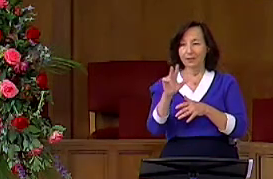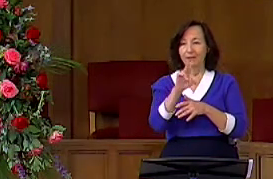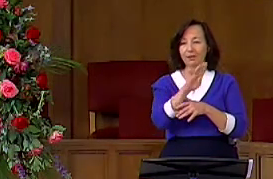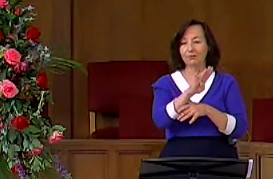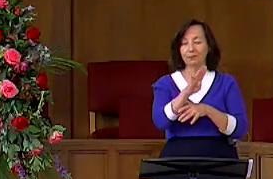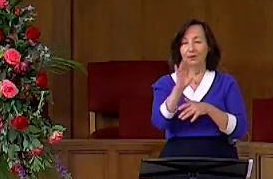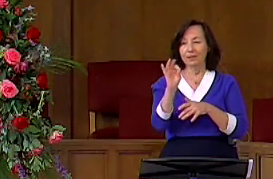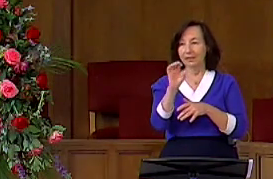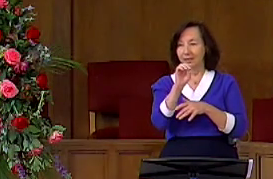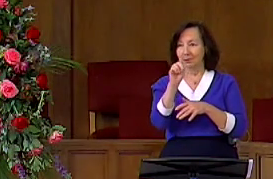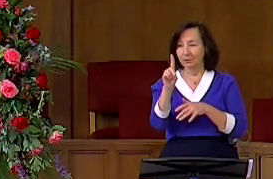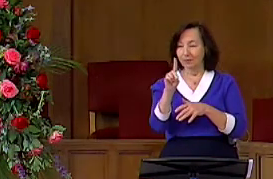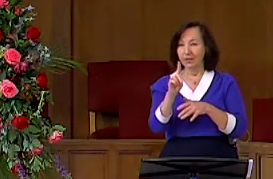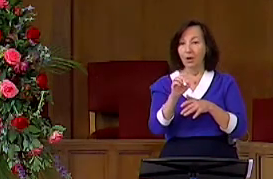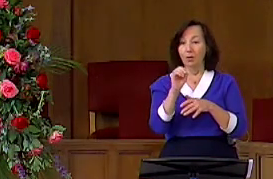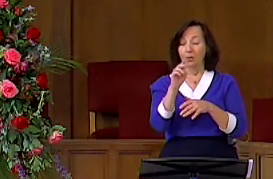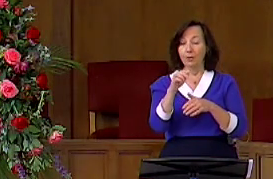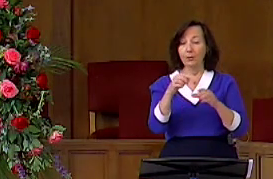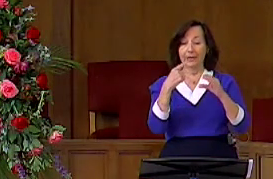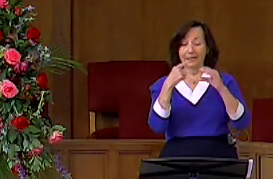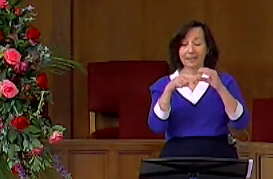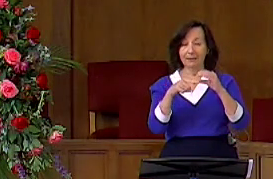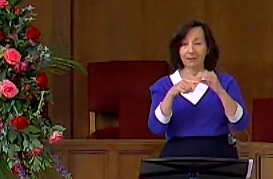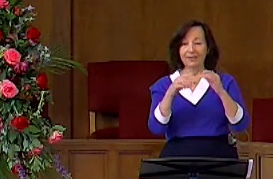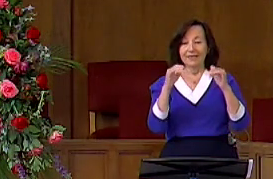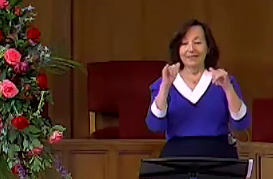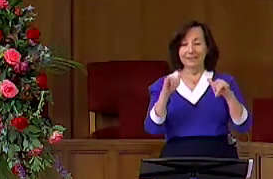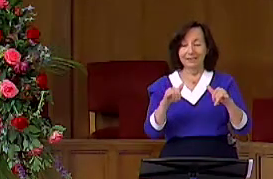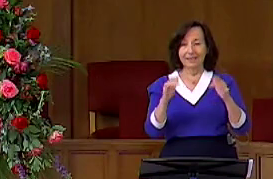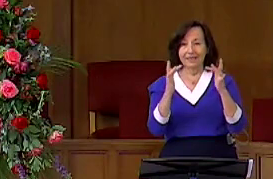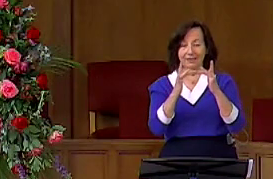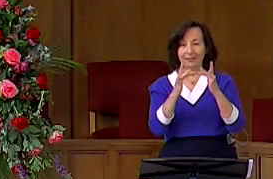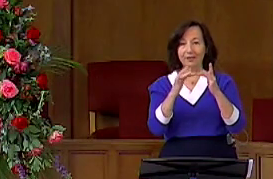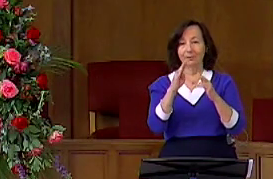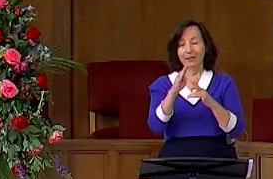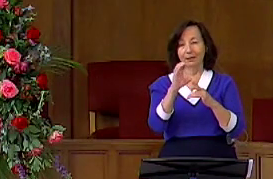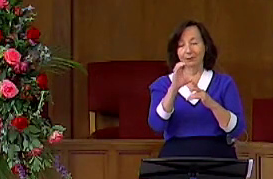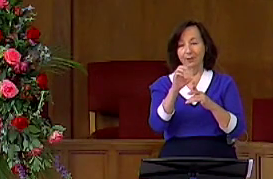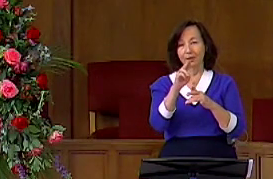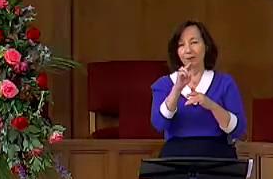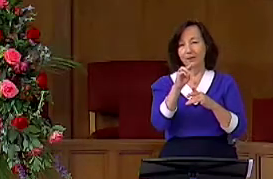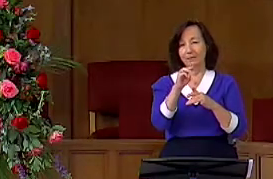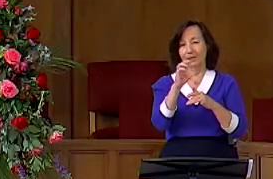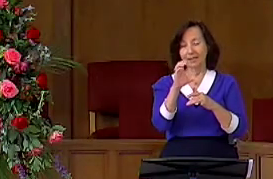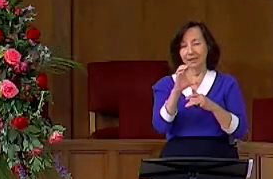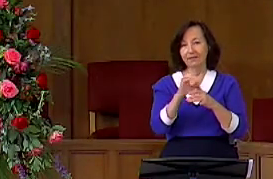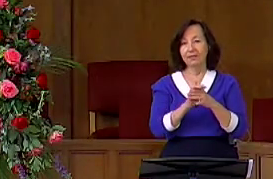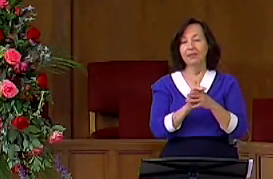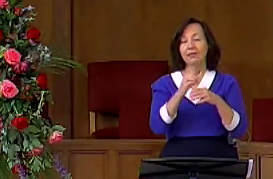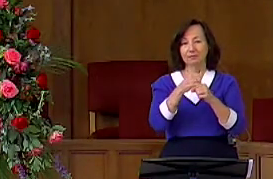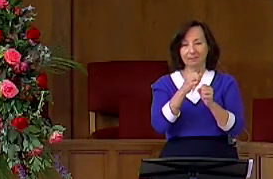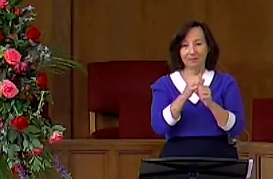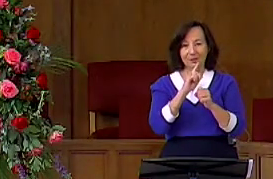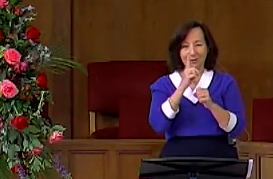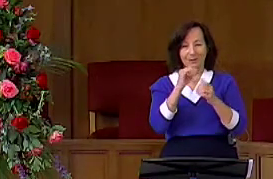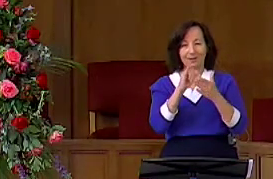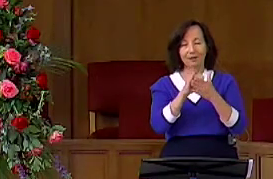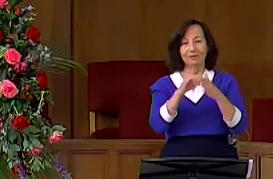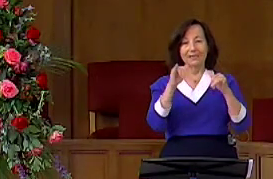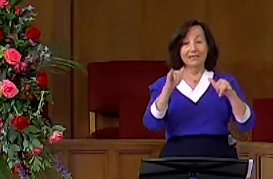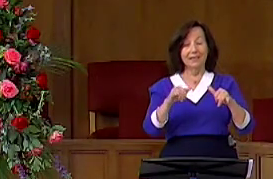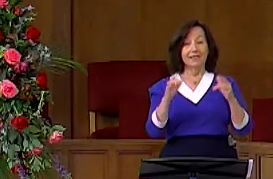832-773-4901. If you want to email, you can do that as well. Stay connected at bearcreekumc.org. Want to make sure that we stay